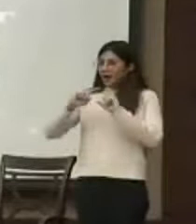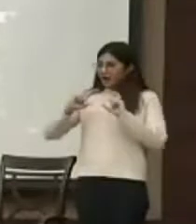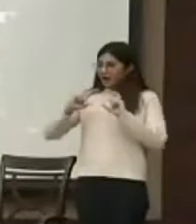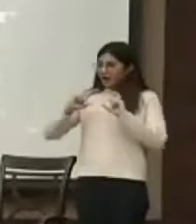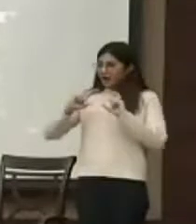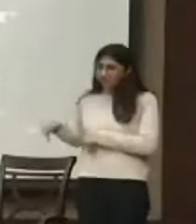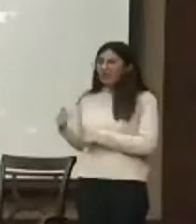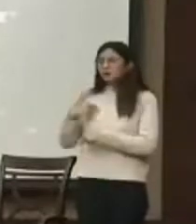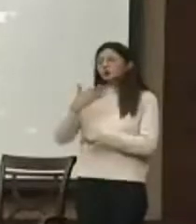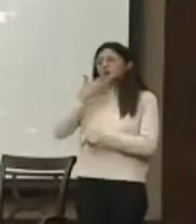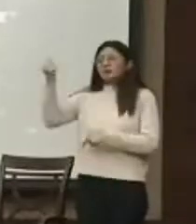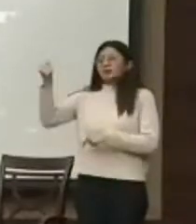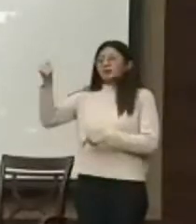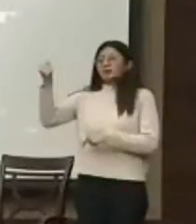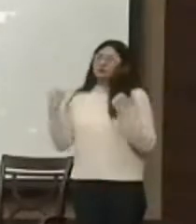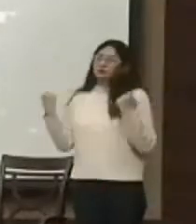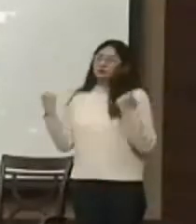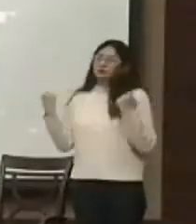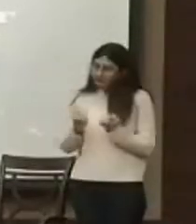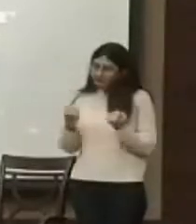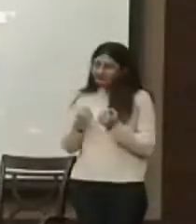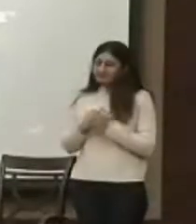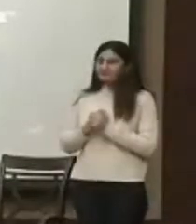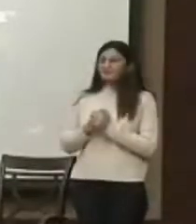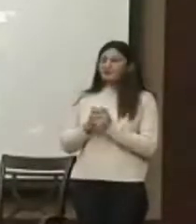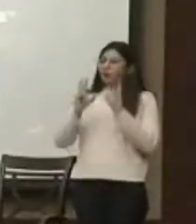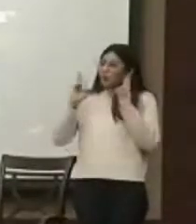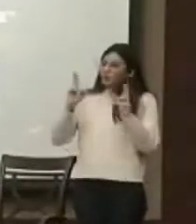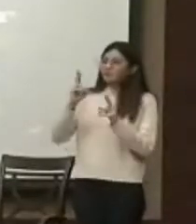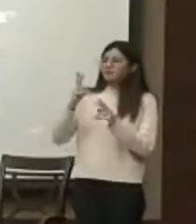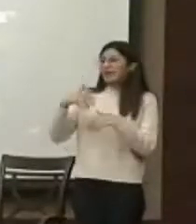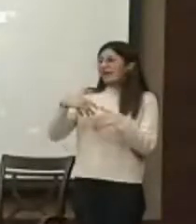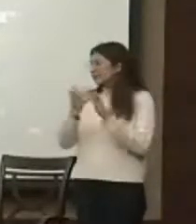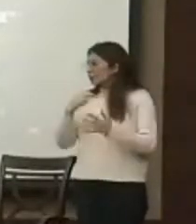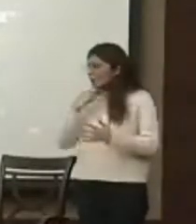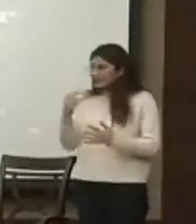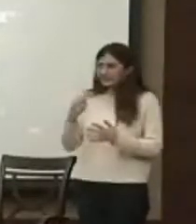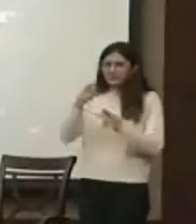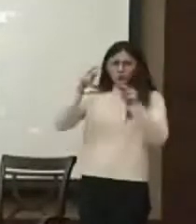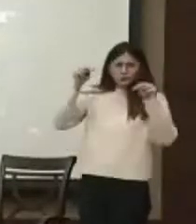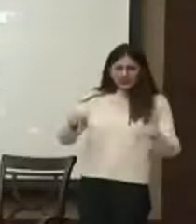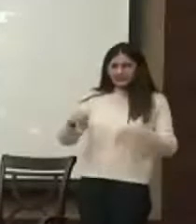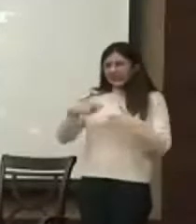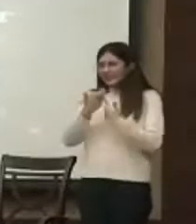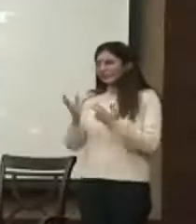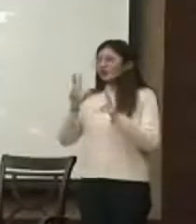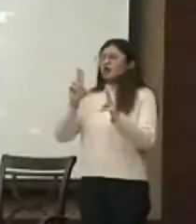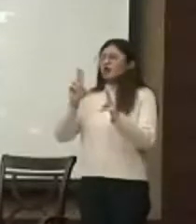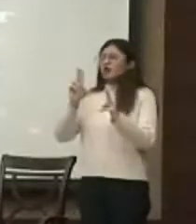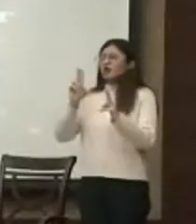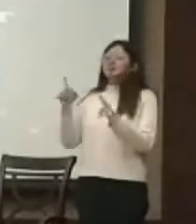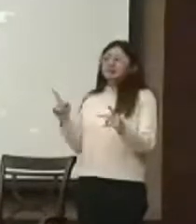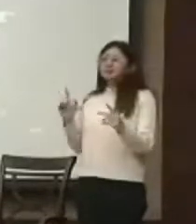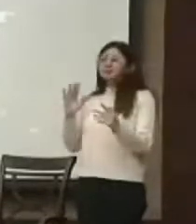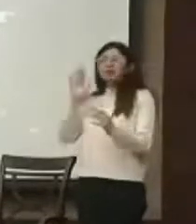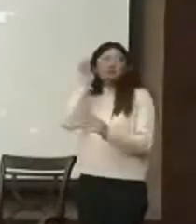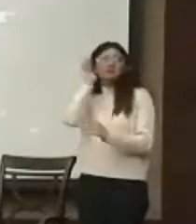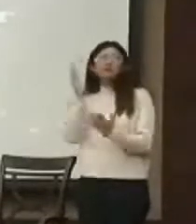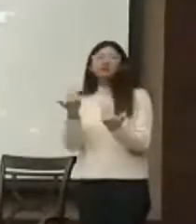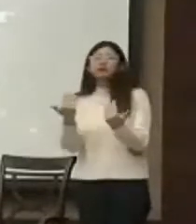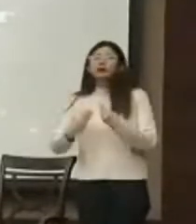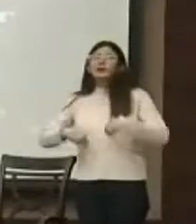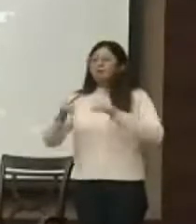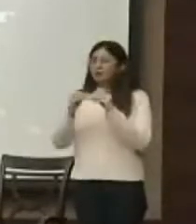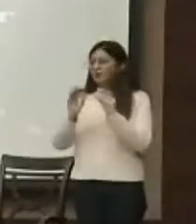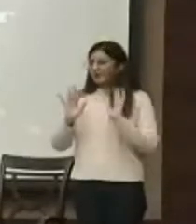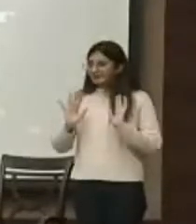best to ensure that the voices and aspirations and expectations of this community is heard in the parliament,